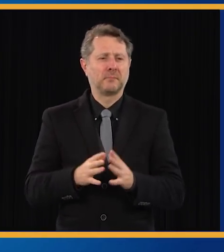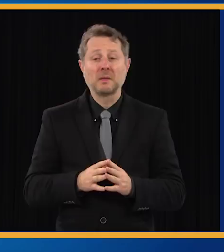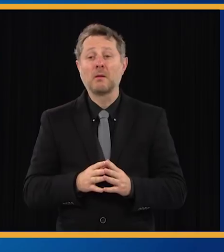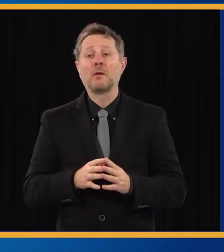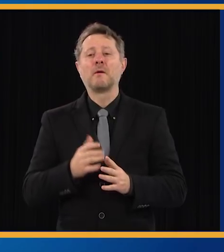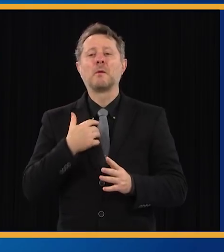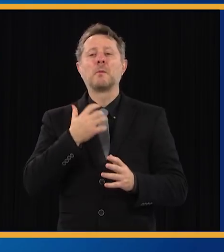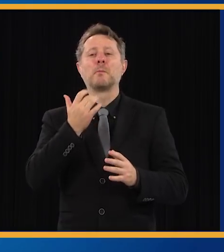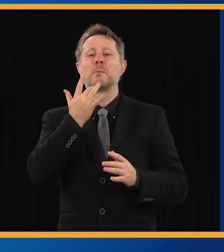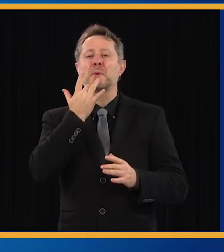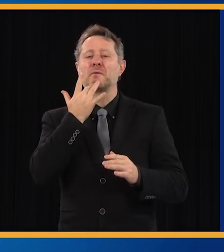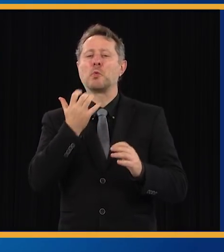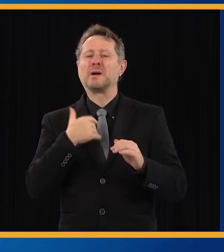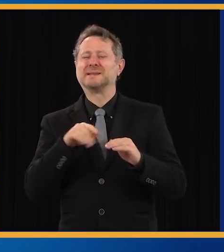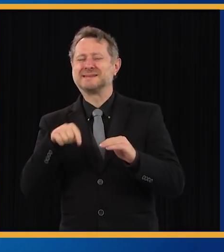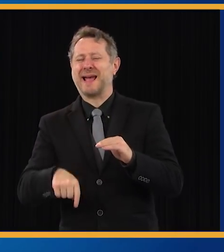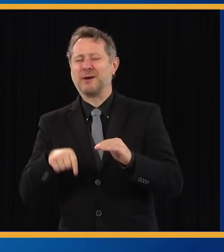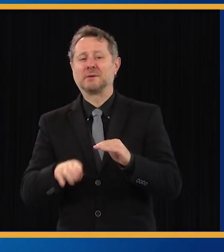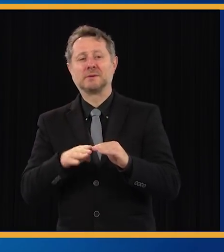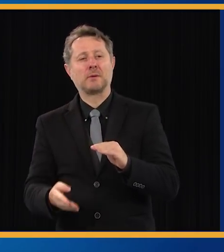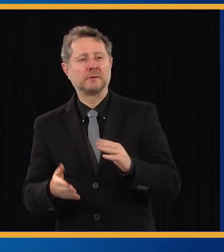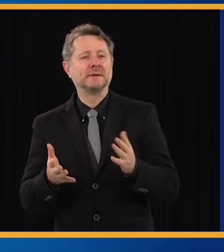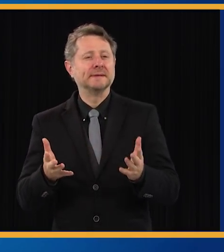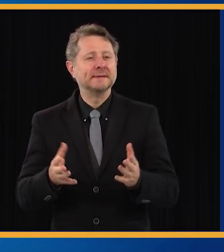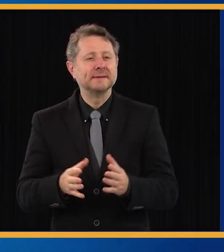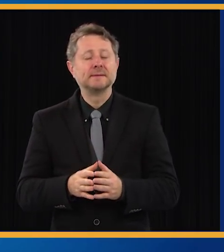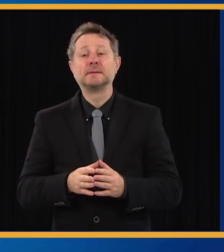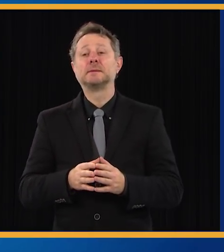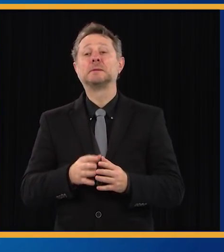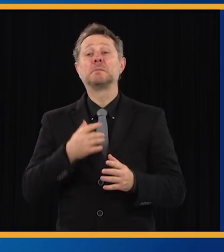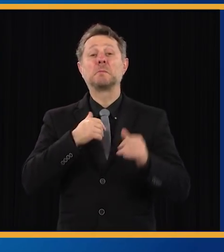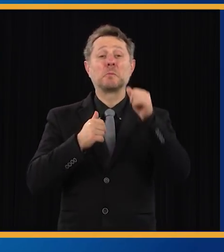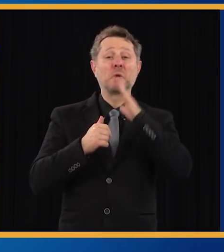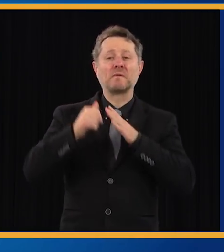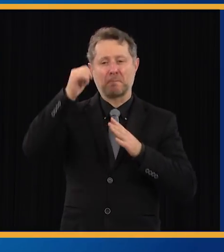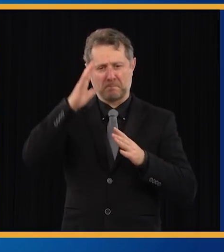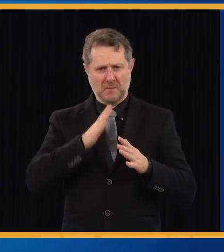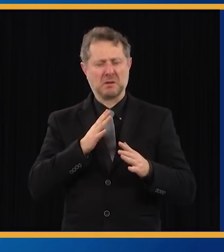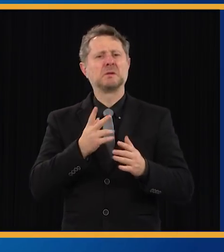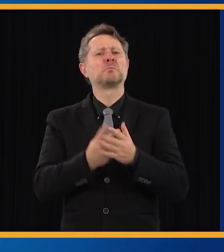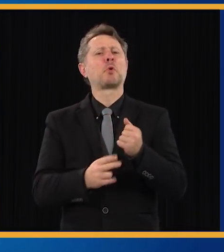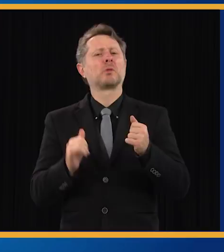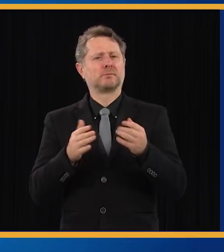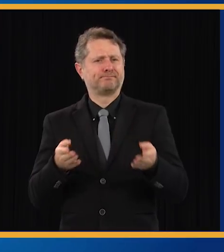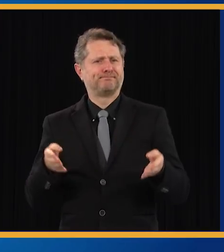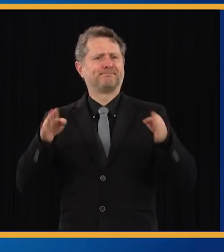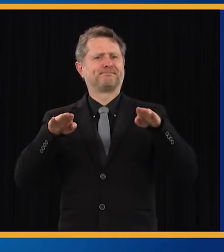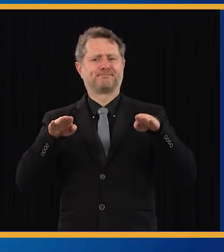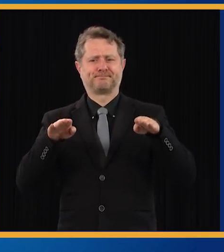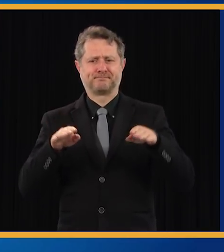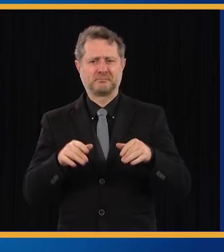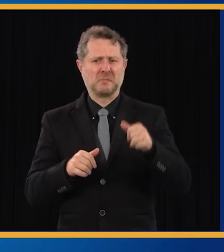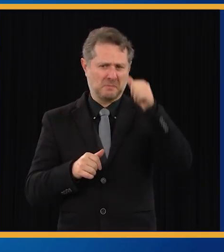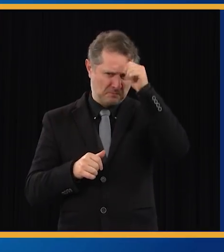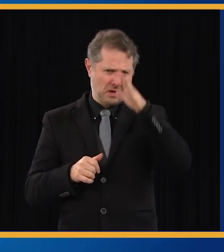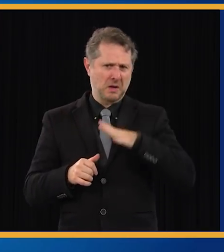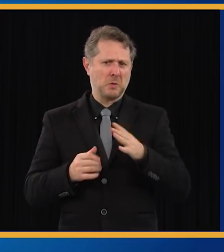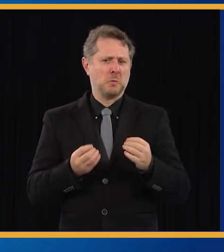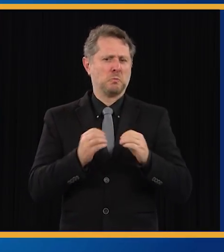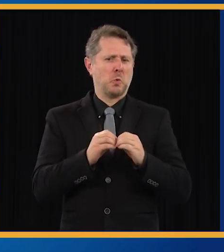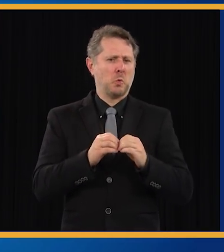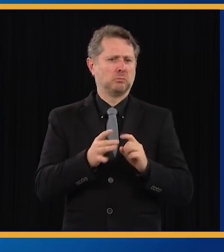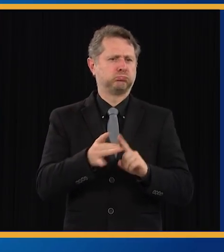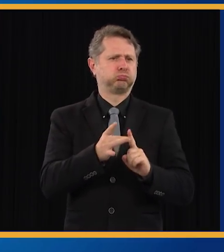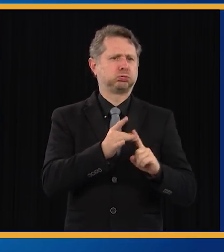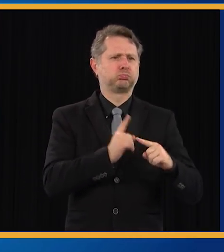but male, female, they both went up a point. Men are still more likely to